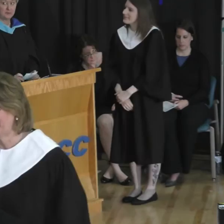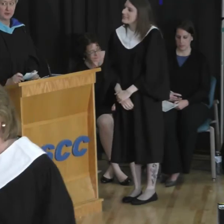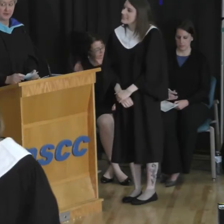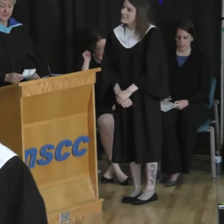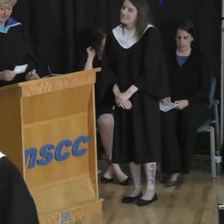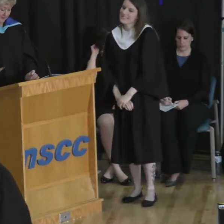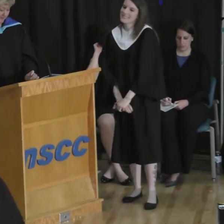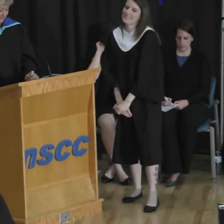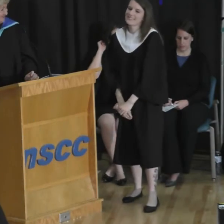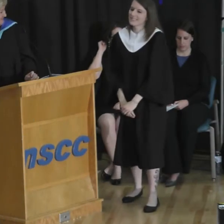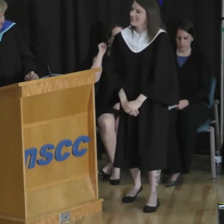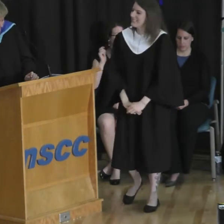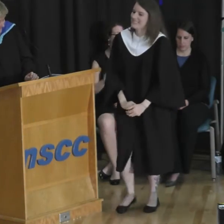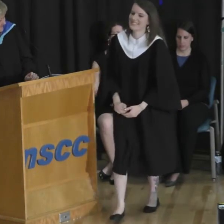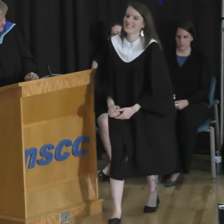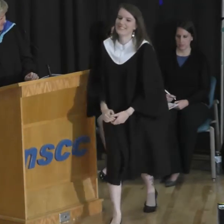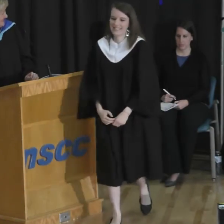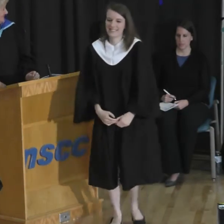Stevie Murphy.